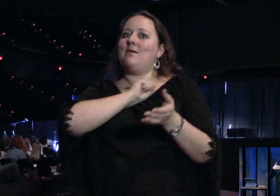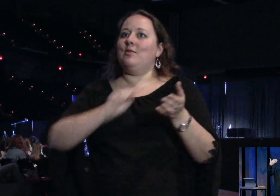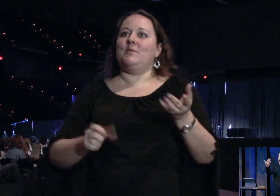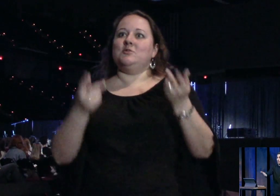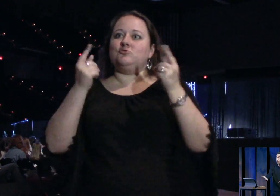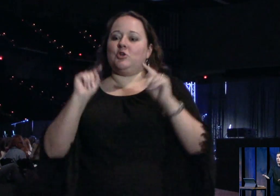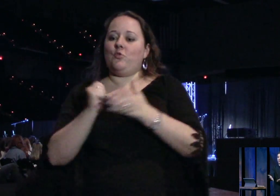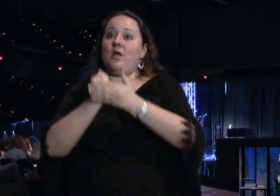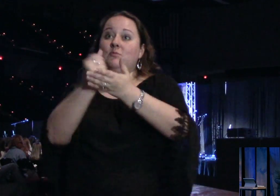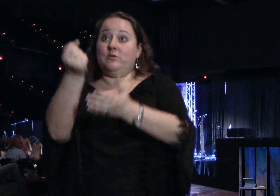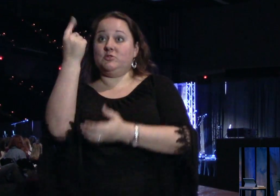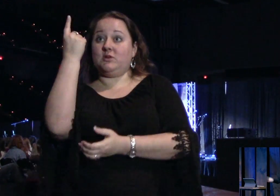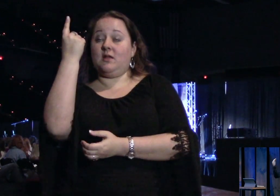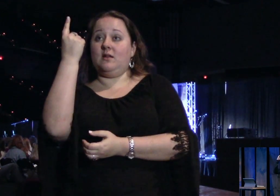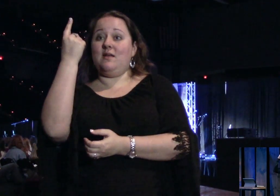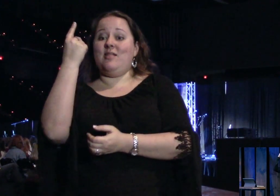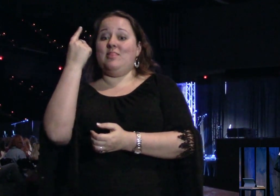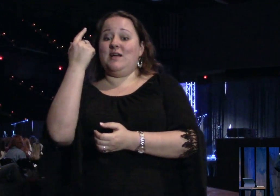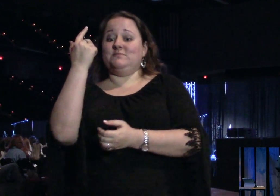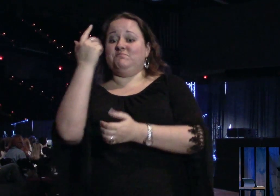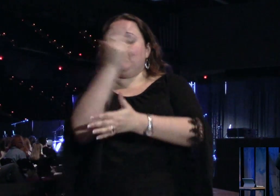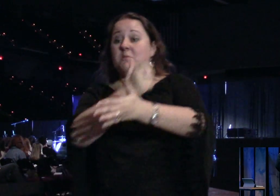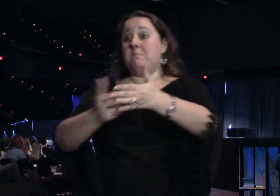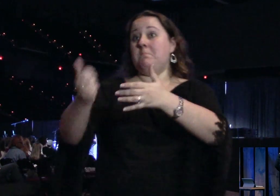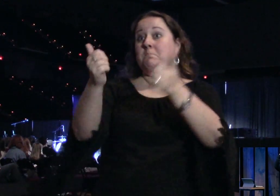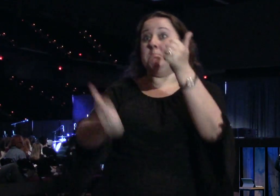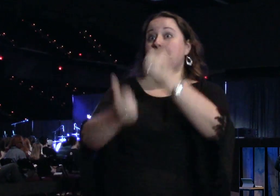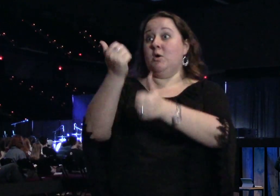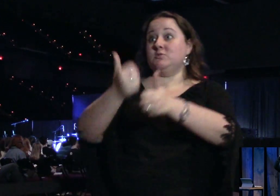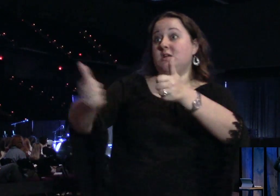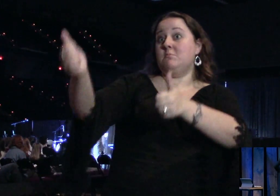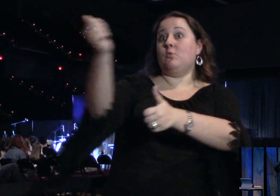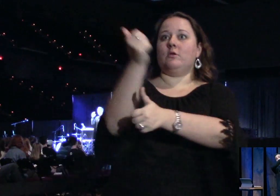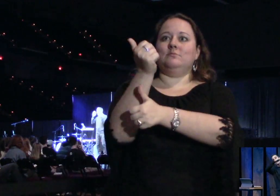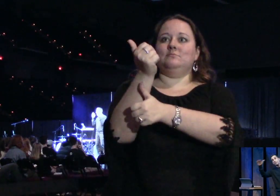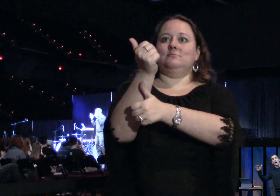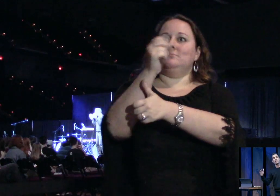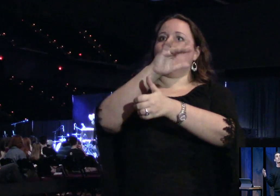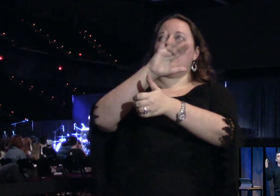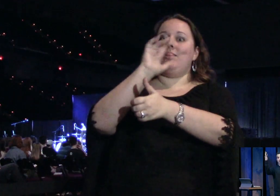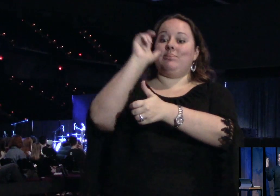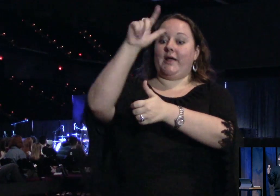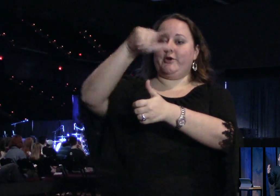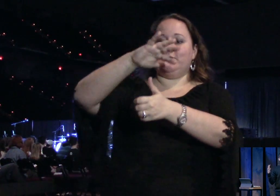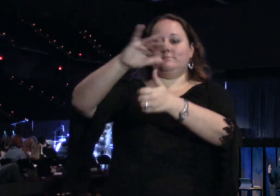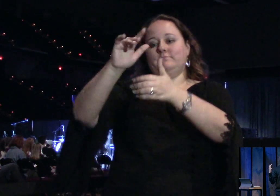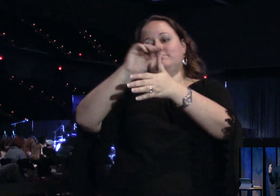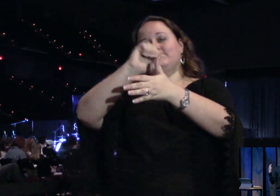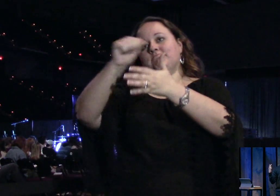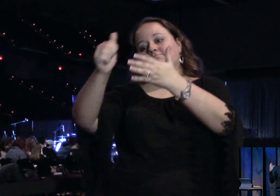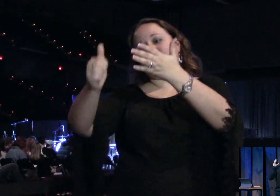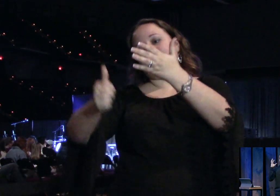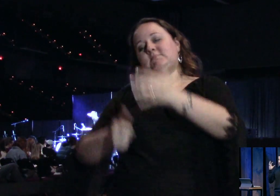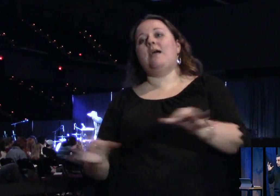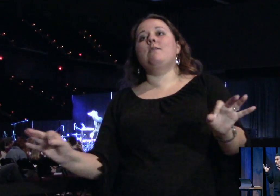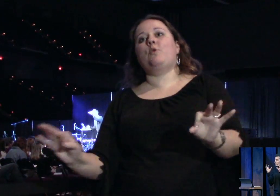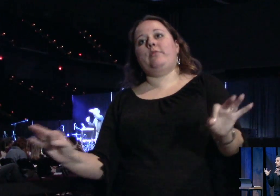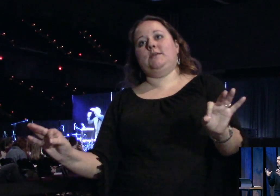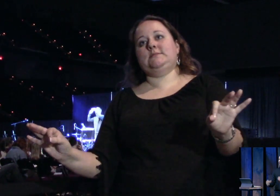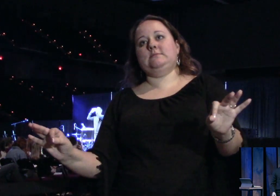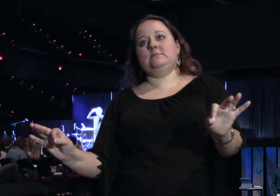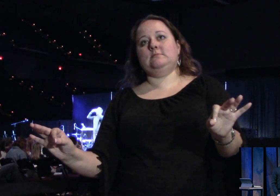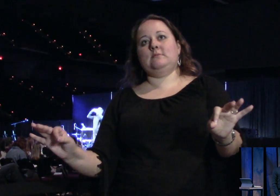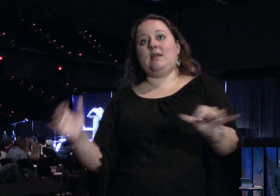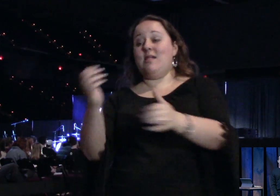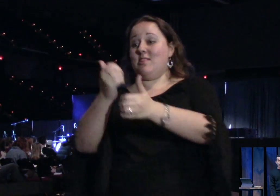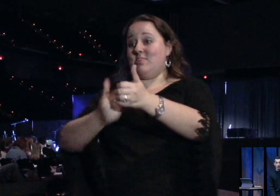is trying to help you realize is that at the top of that ladder is the bottom of another ladder. That's what he's trying to